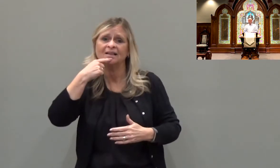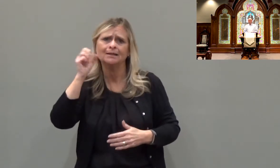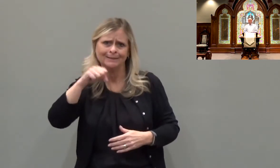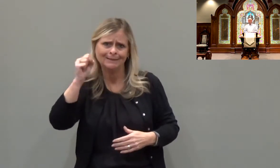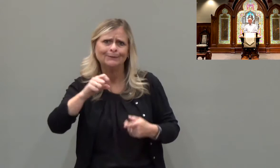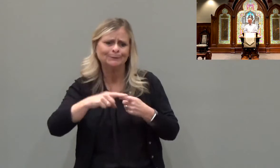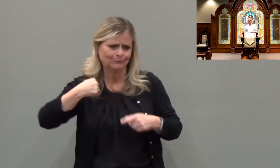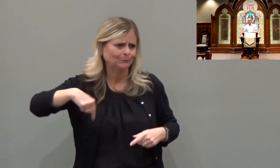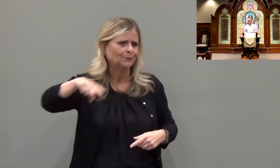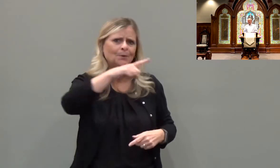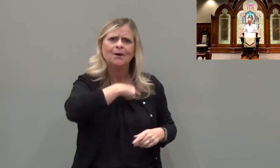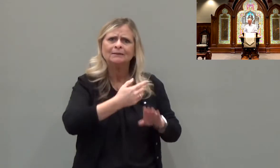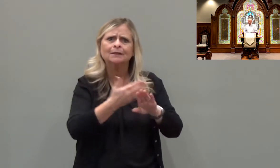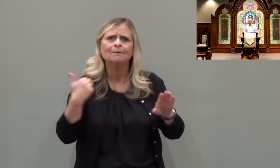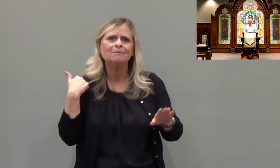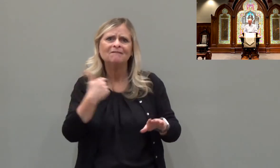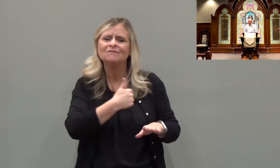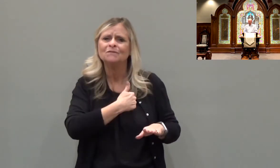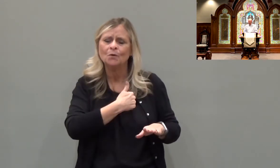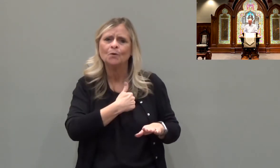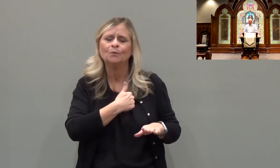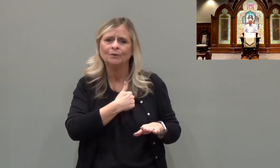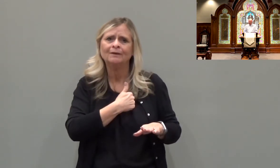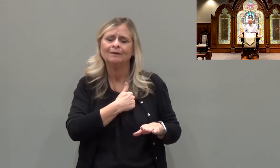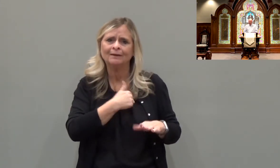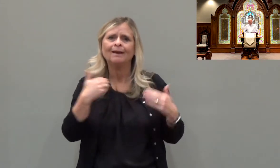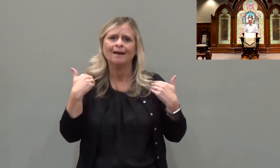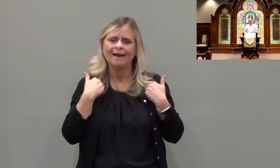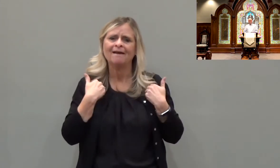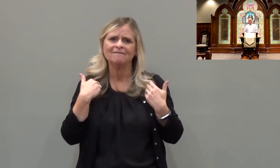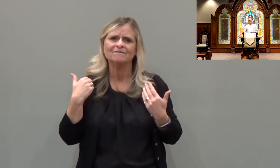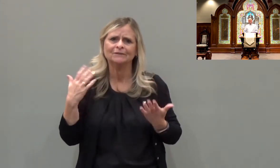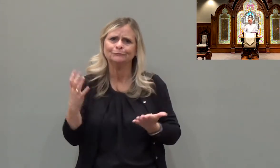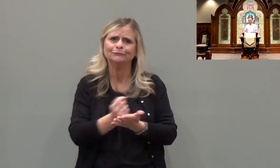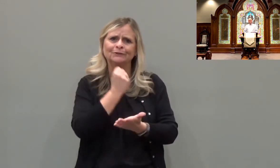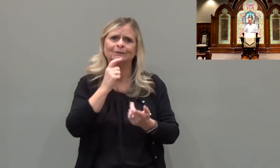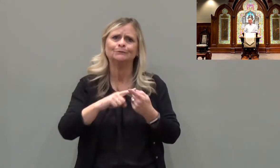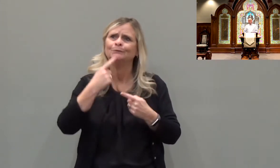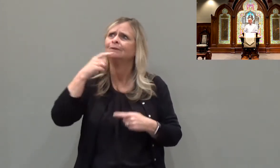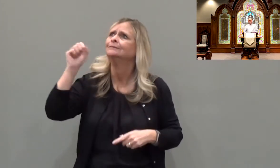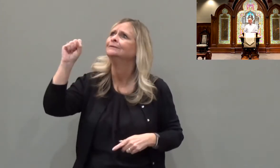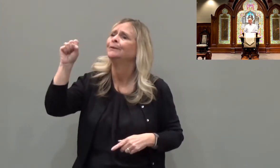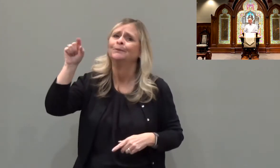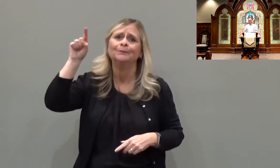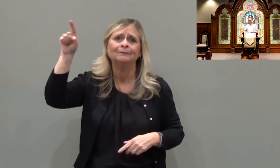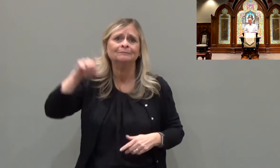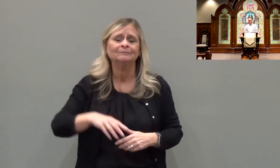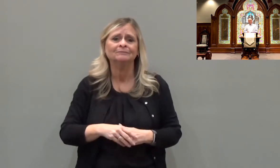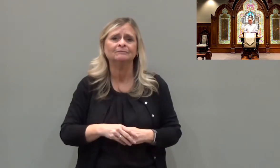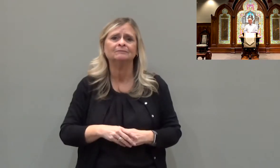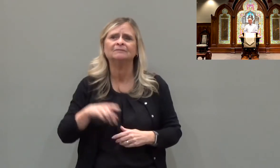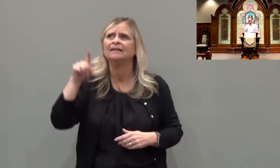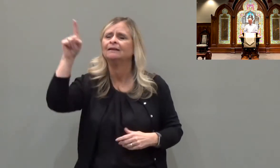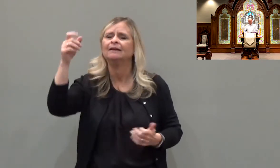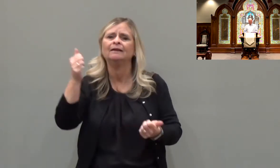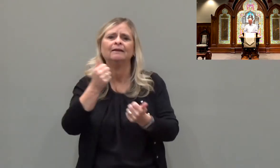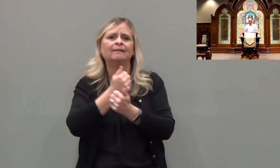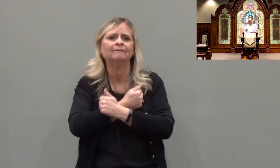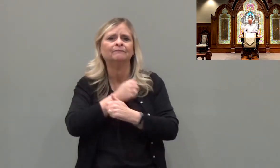even before we've had the chance to turn and say yes to God. God loves